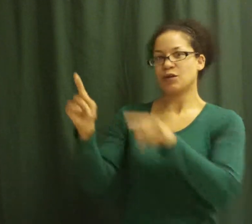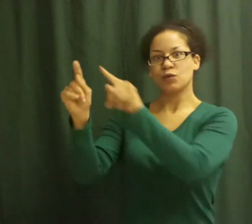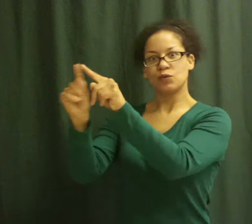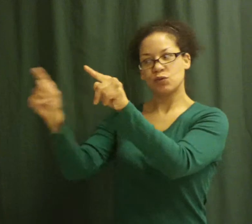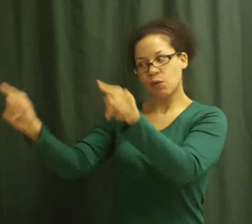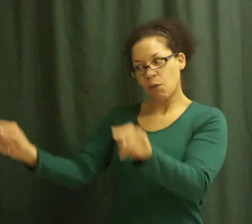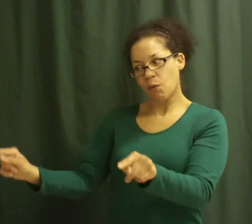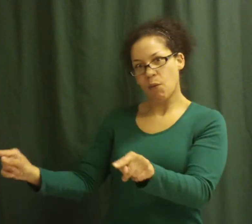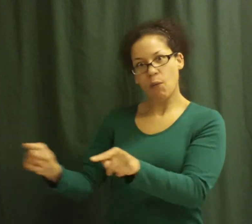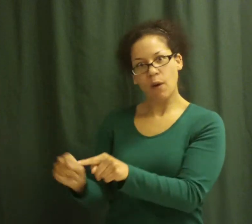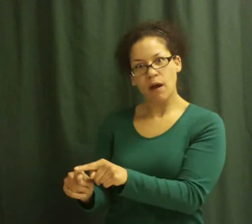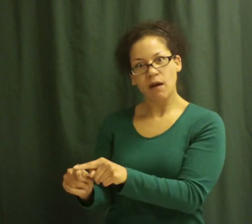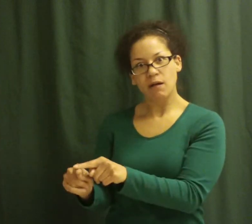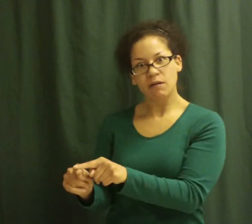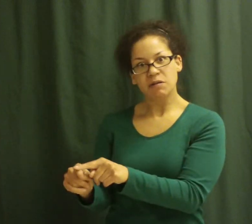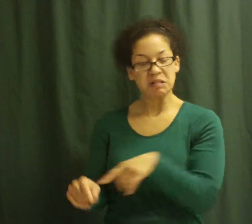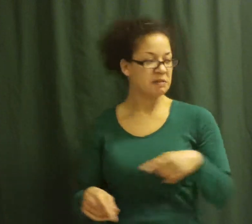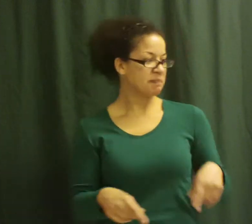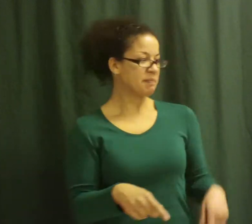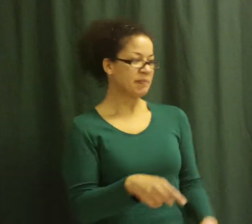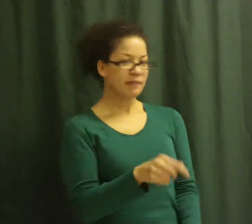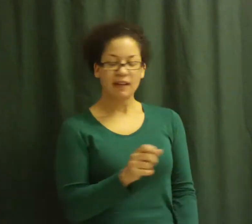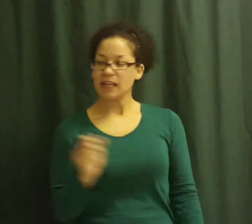like anyone but themselves.